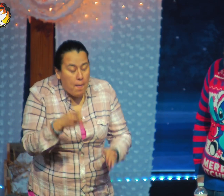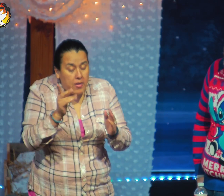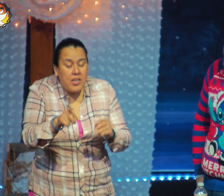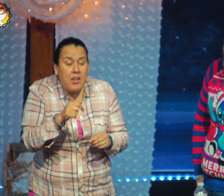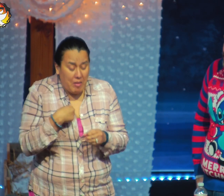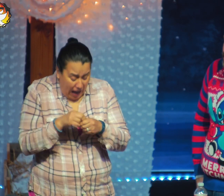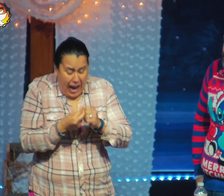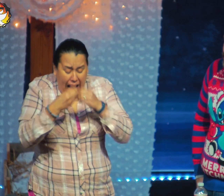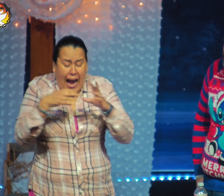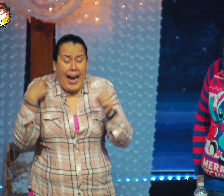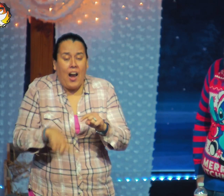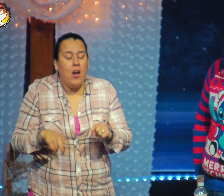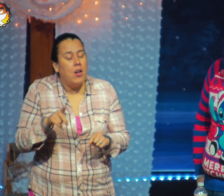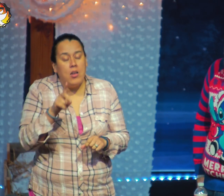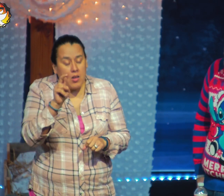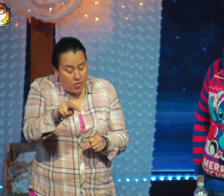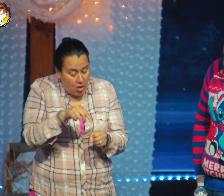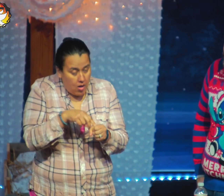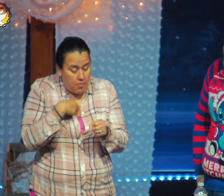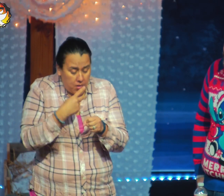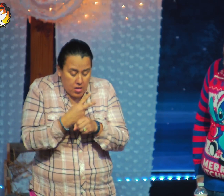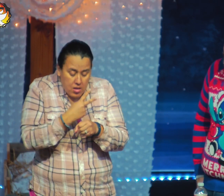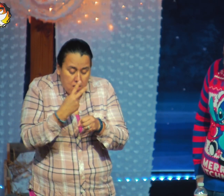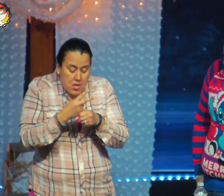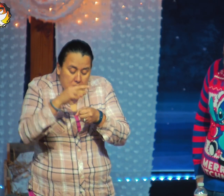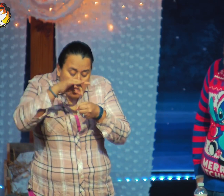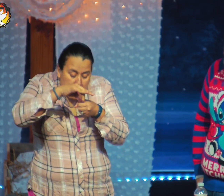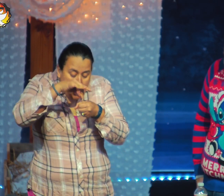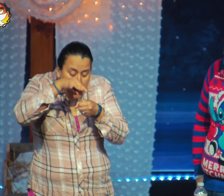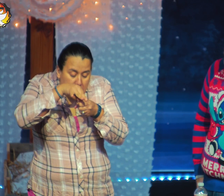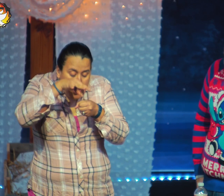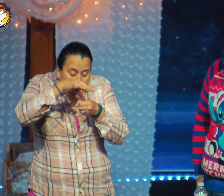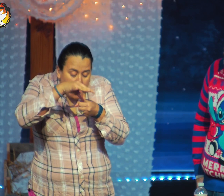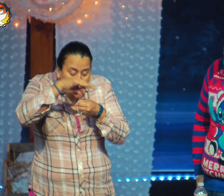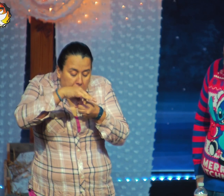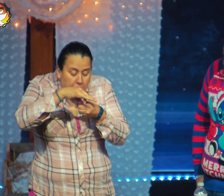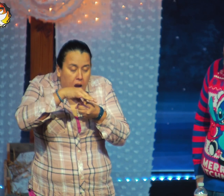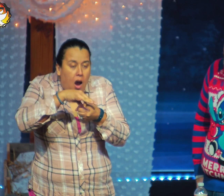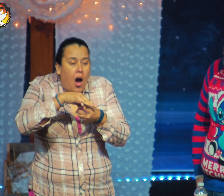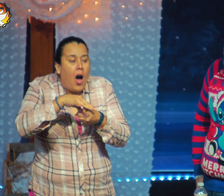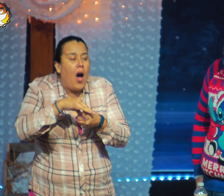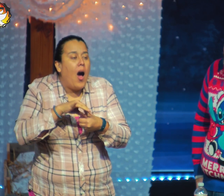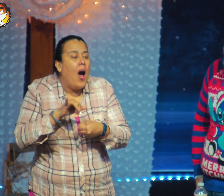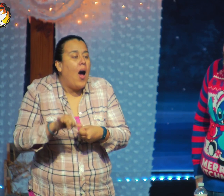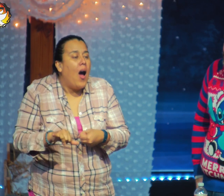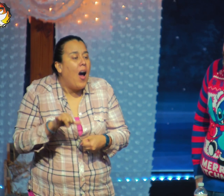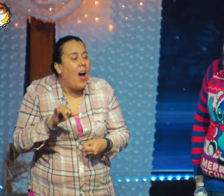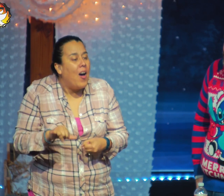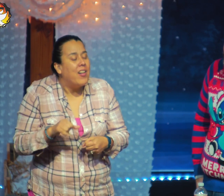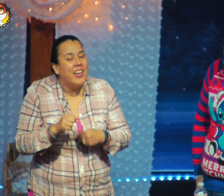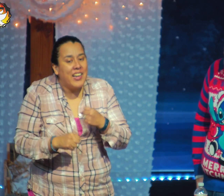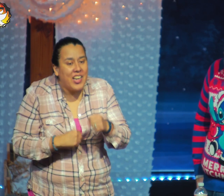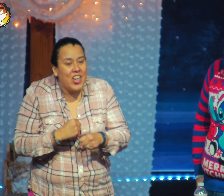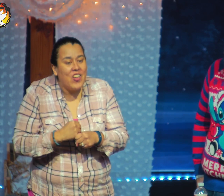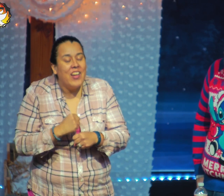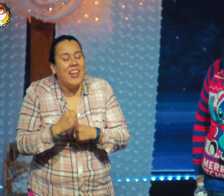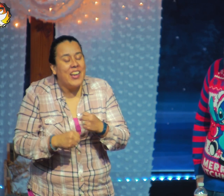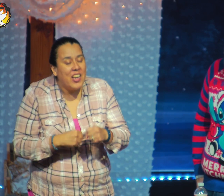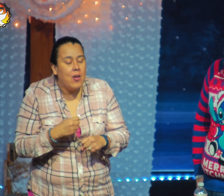need to replace. And what color is that? Okay, let me put the new bulb in, and that doesn't work. Let me put another bulb in. And when I'm young, I'm like,